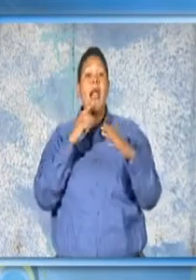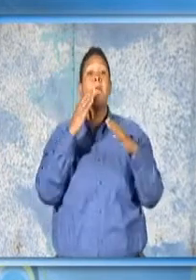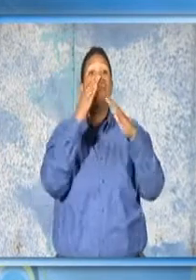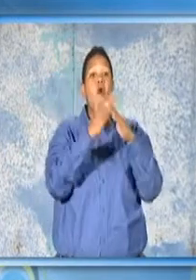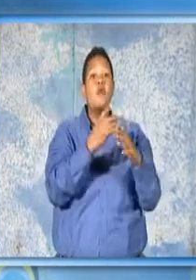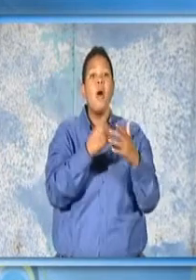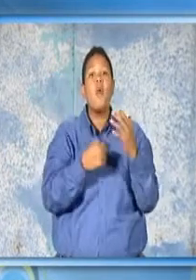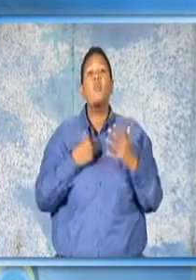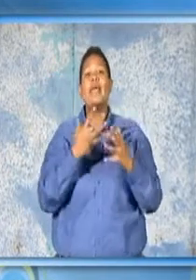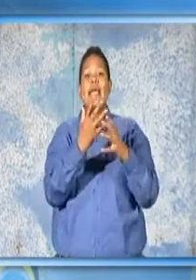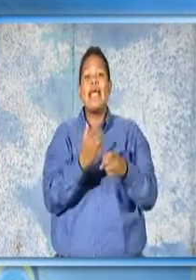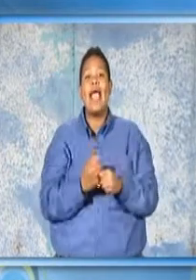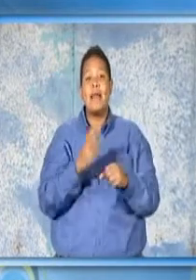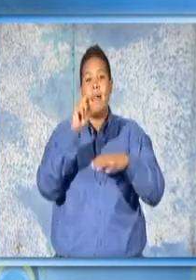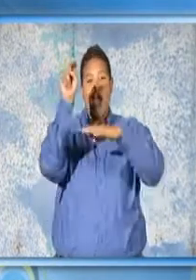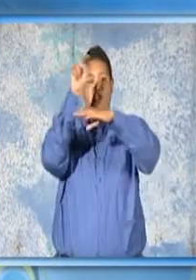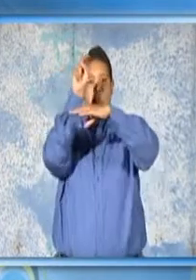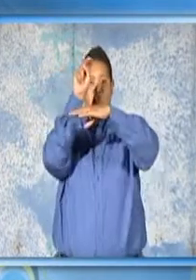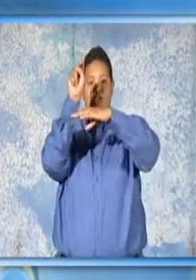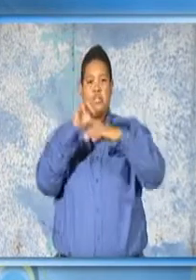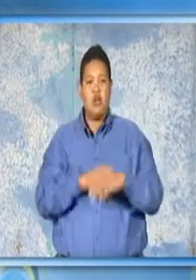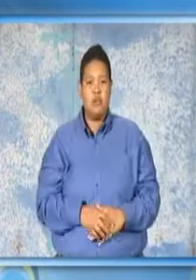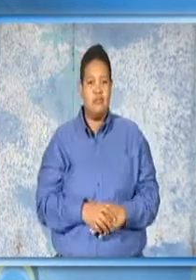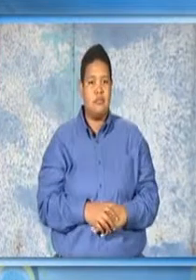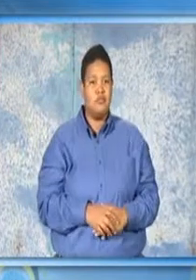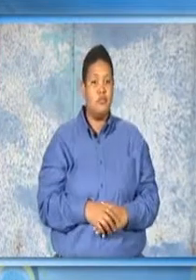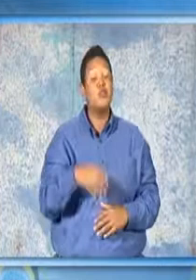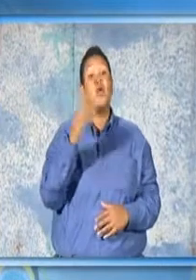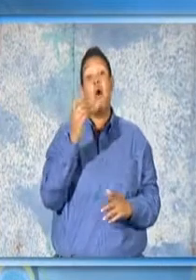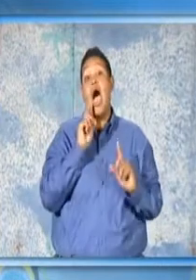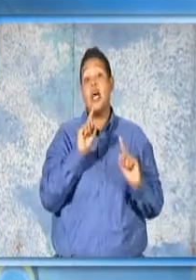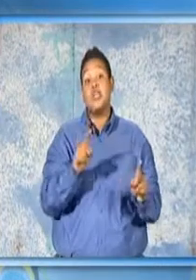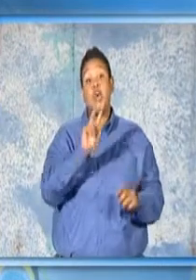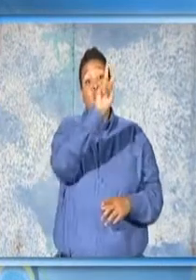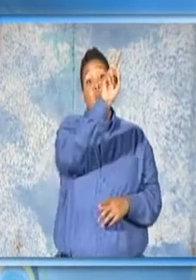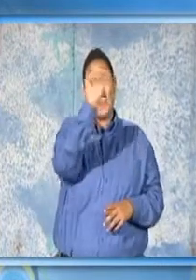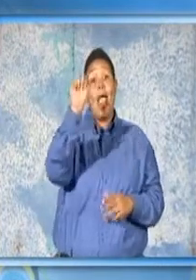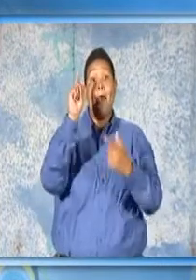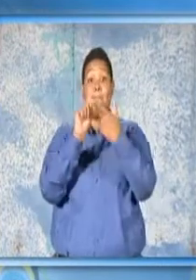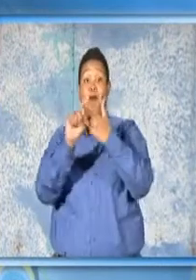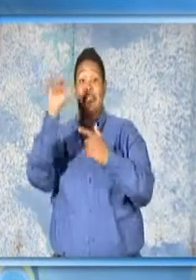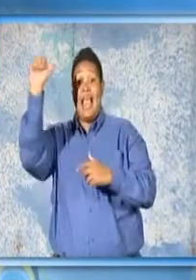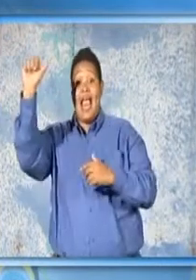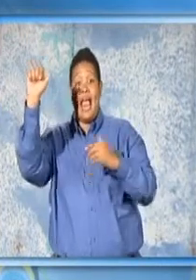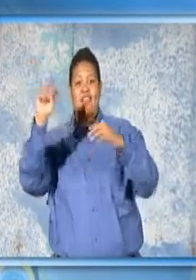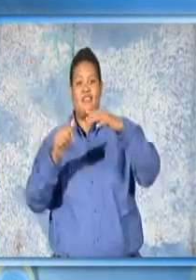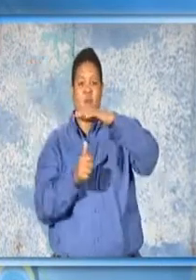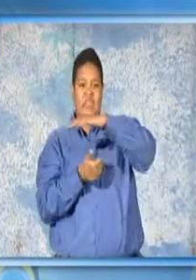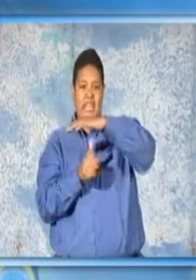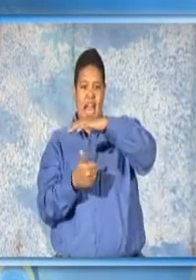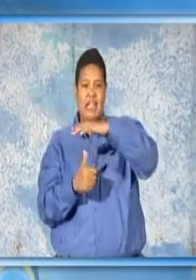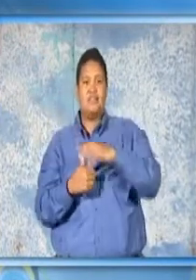we get by the numerator. So 2a plus a over 10.